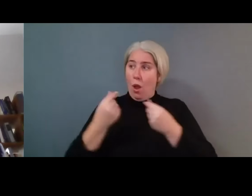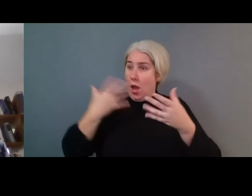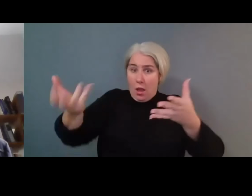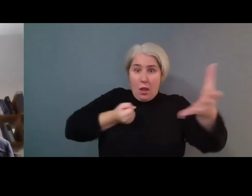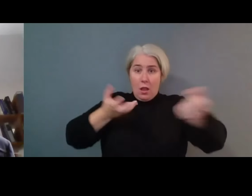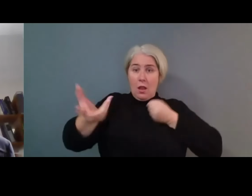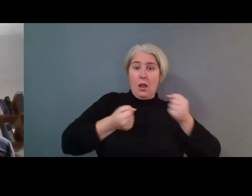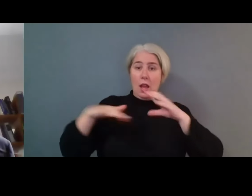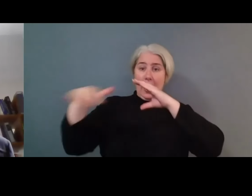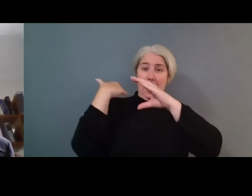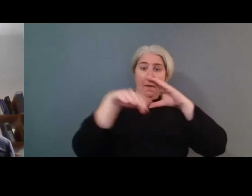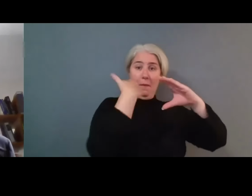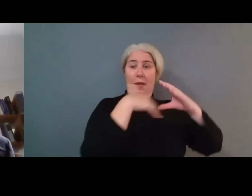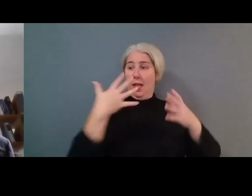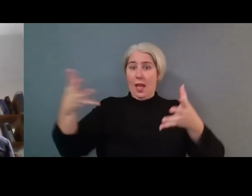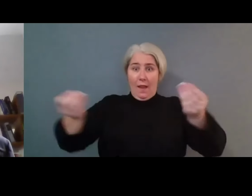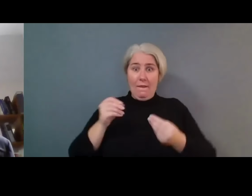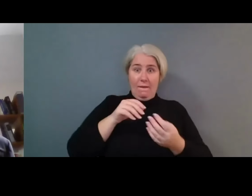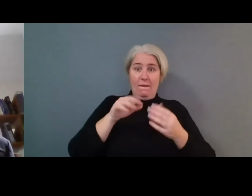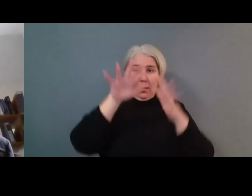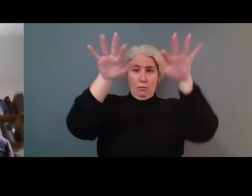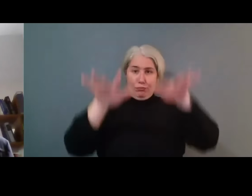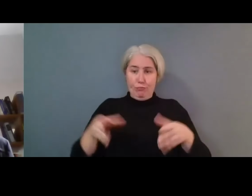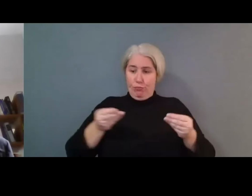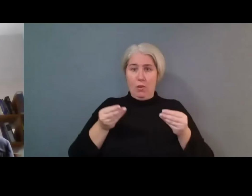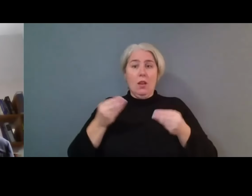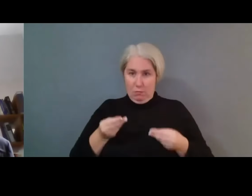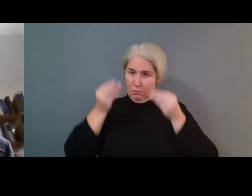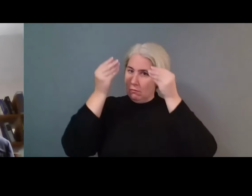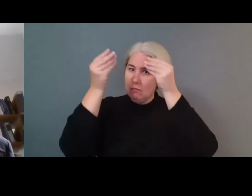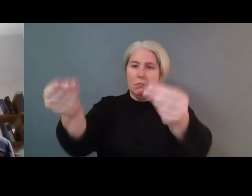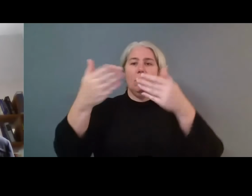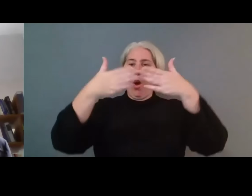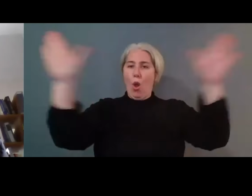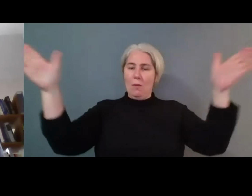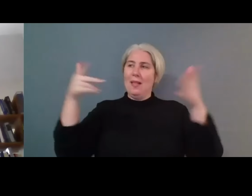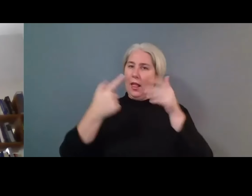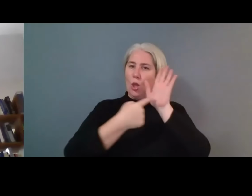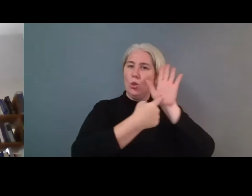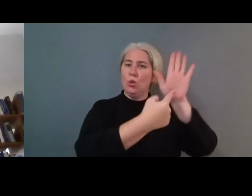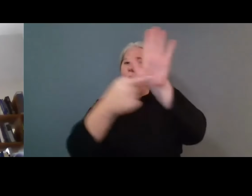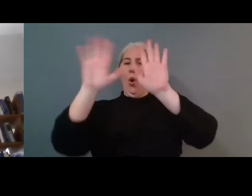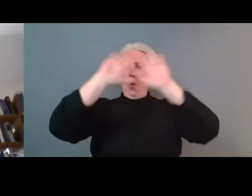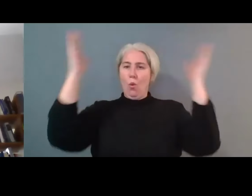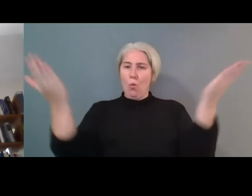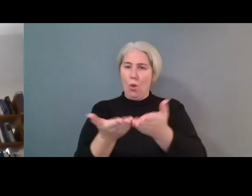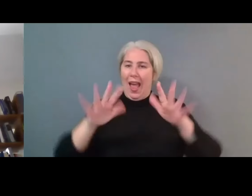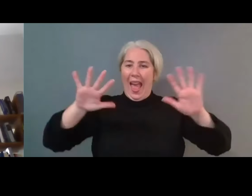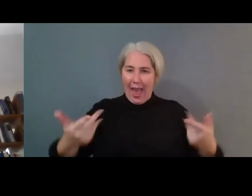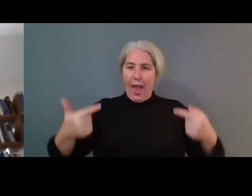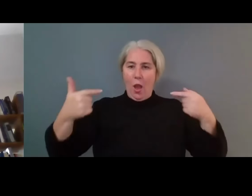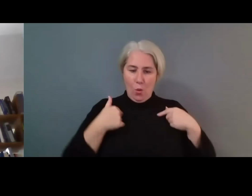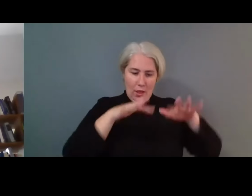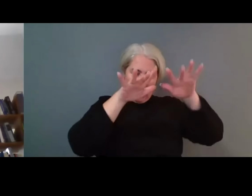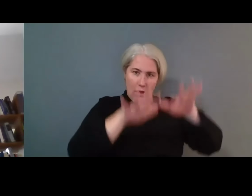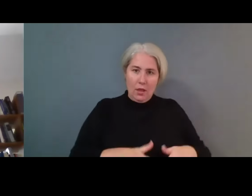a kind of collective memory of what has been put into this guiding document. The general comments are not binding